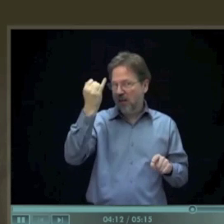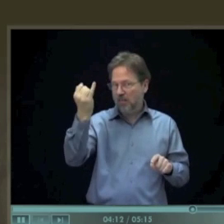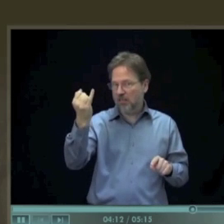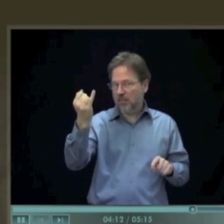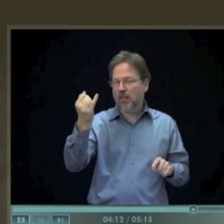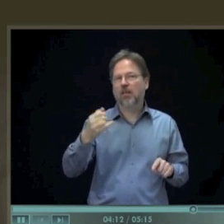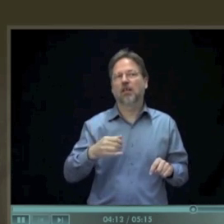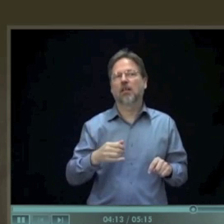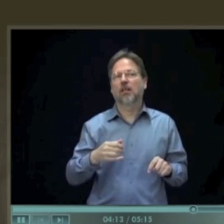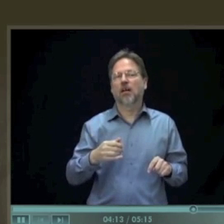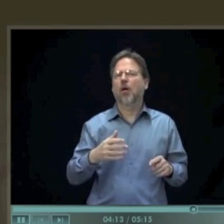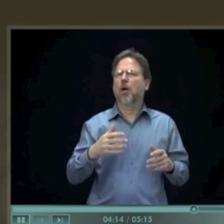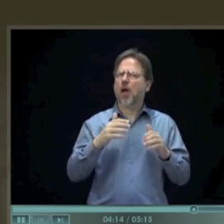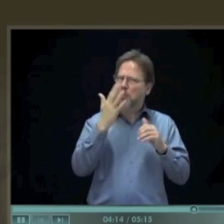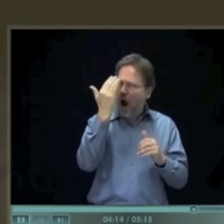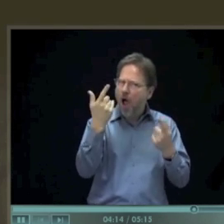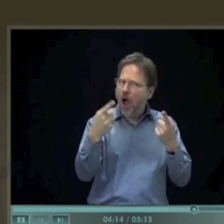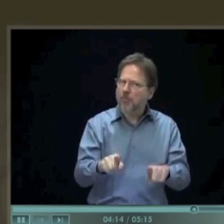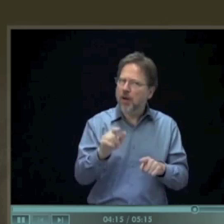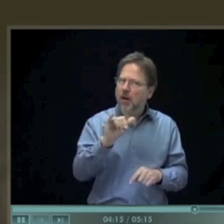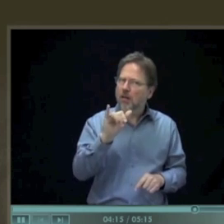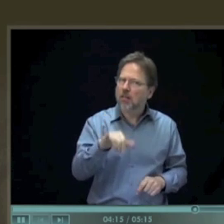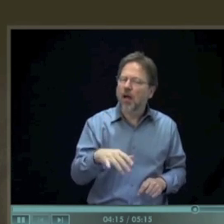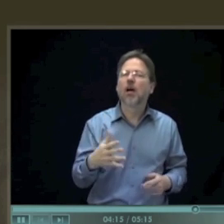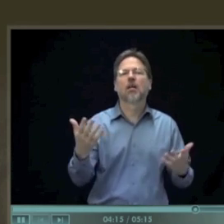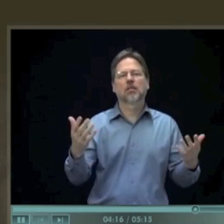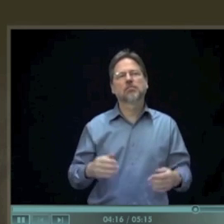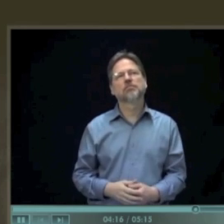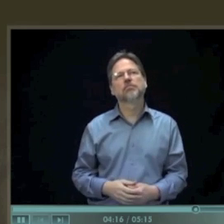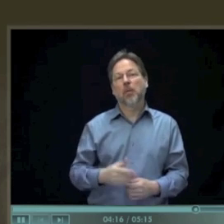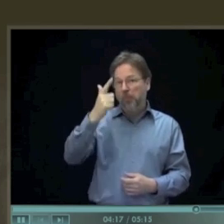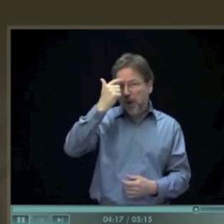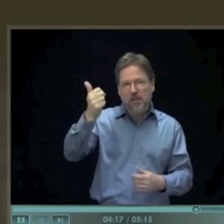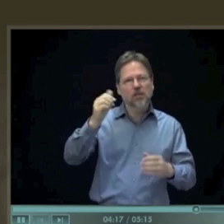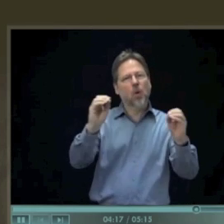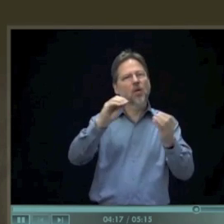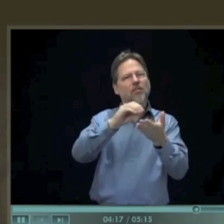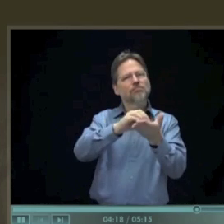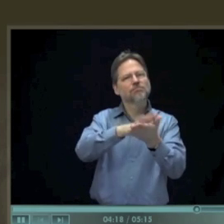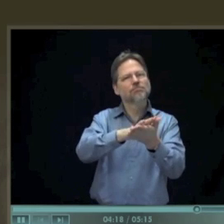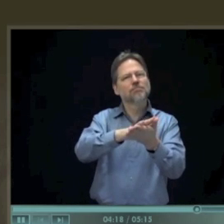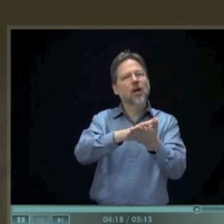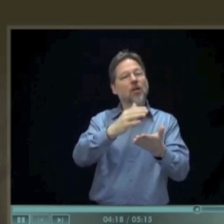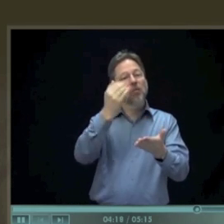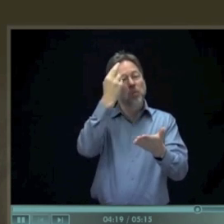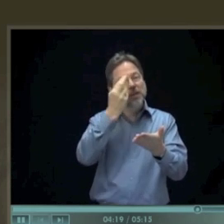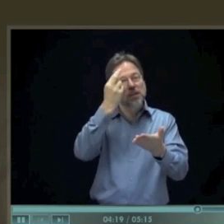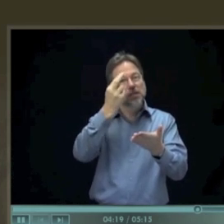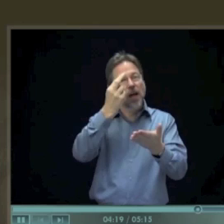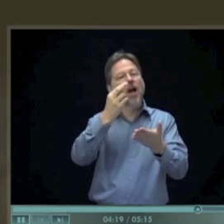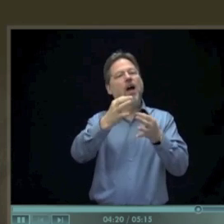rails. So you can see that people have various ideas of why that sign was